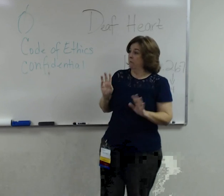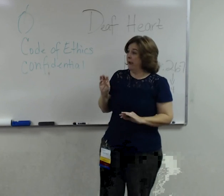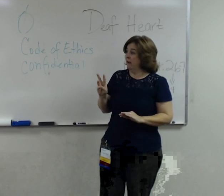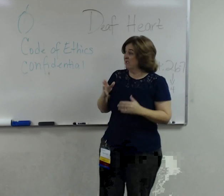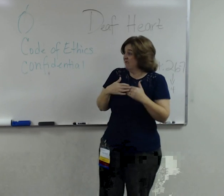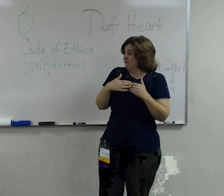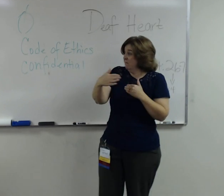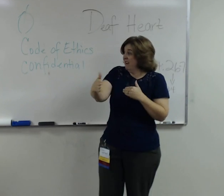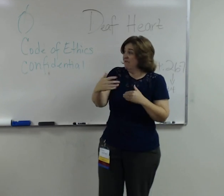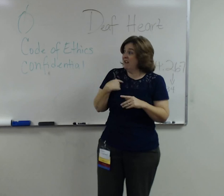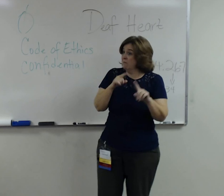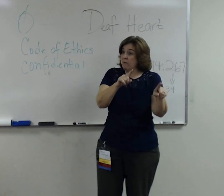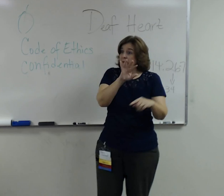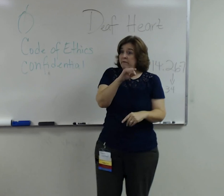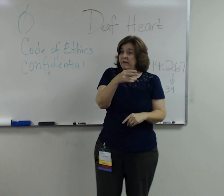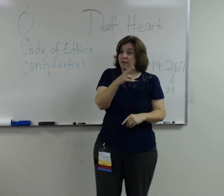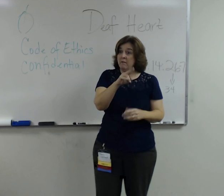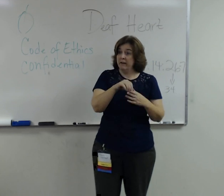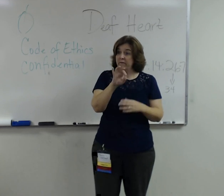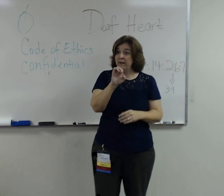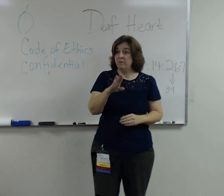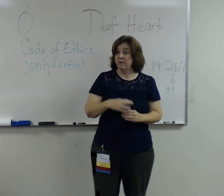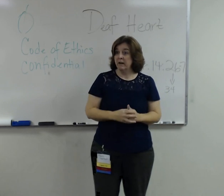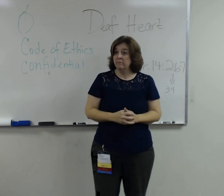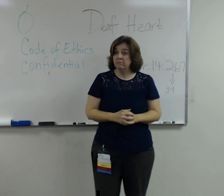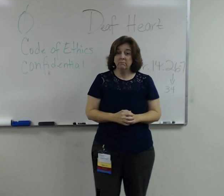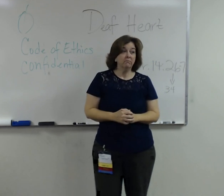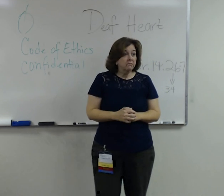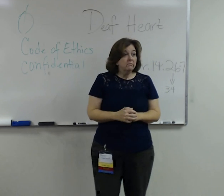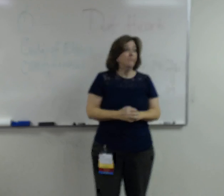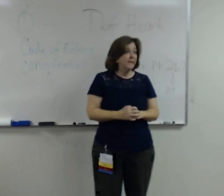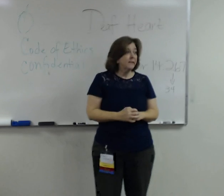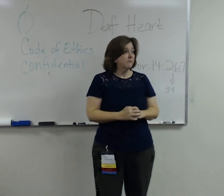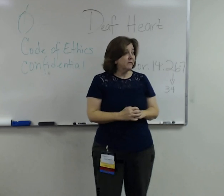Wow, so from now on, we're going to Greet Hardman in February. That's what we're doing.